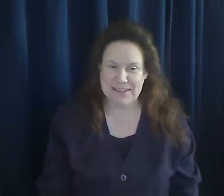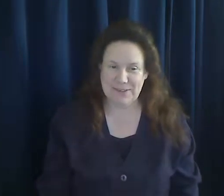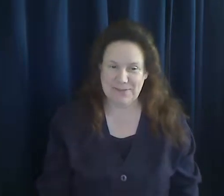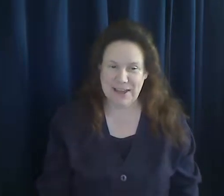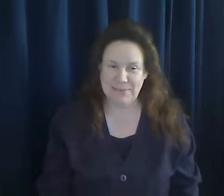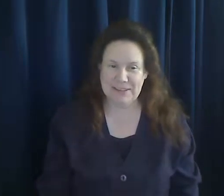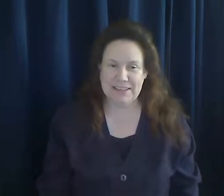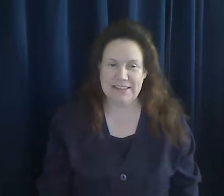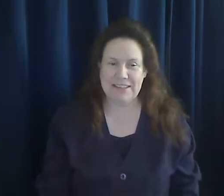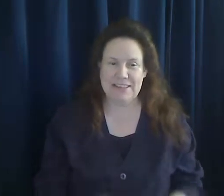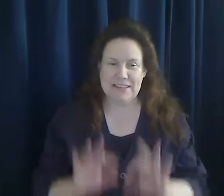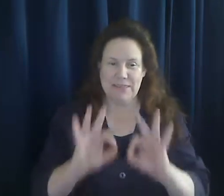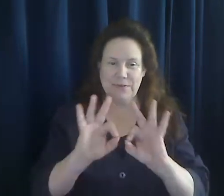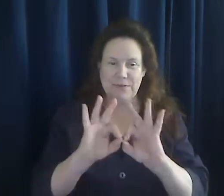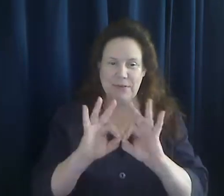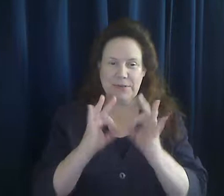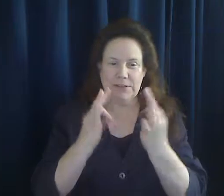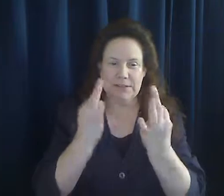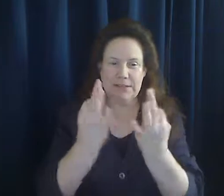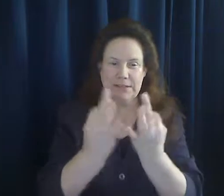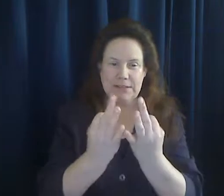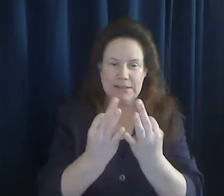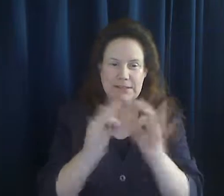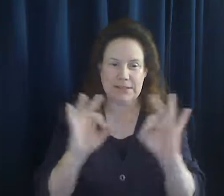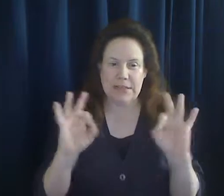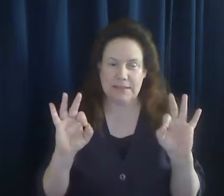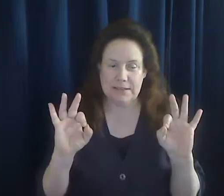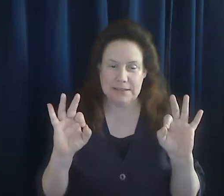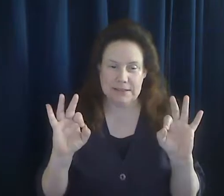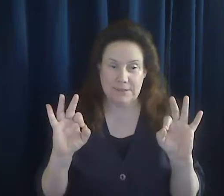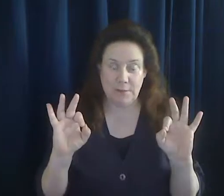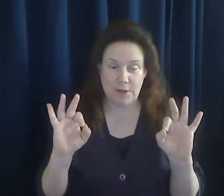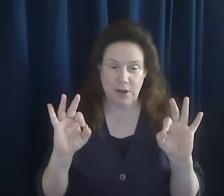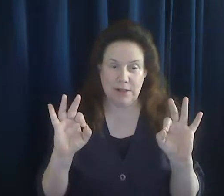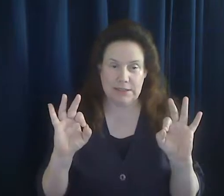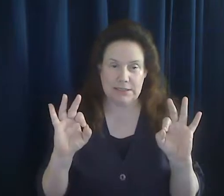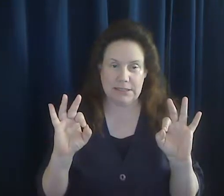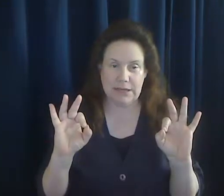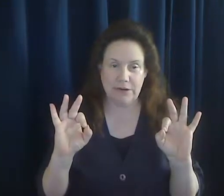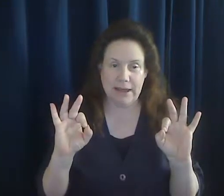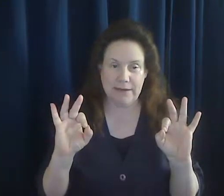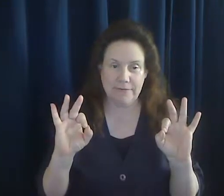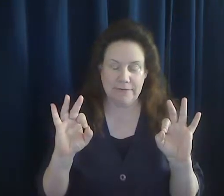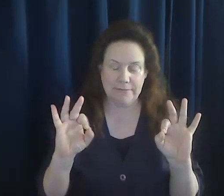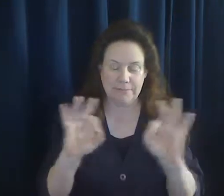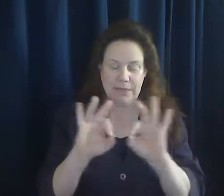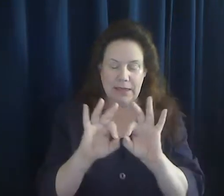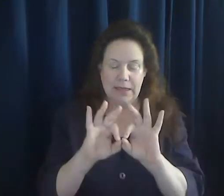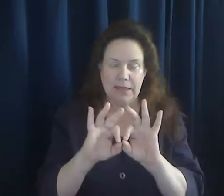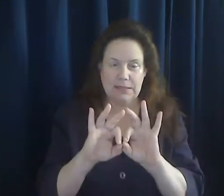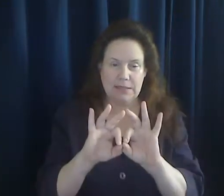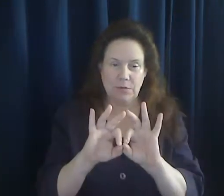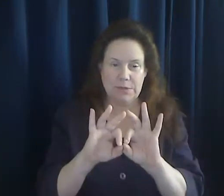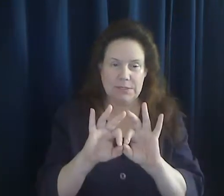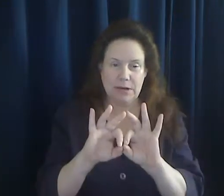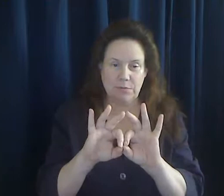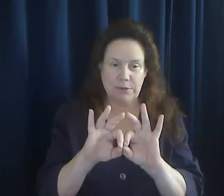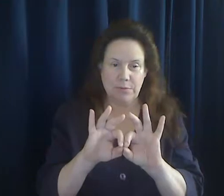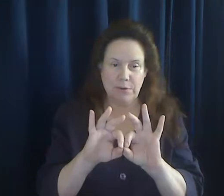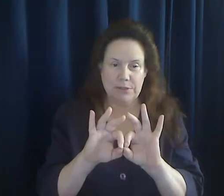of family, the sign for family looks like this. This, if you recall, is the letter F. And so we start with pointer